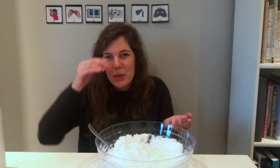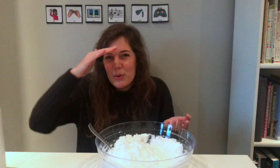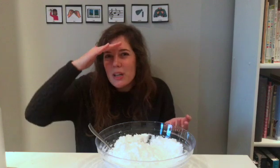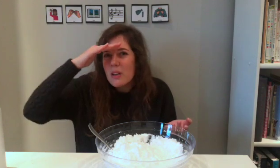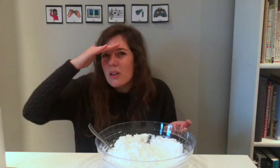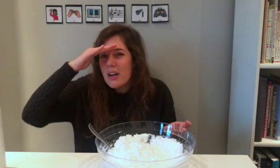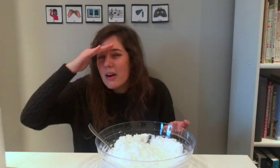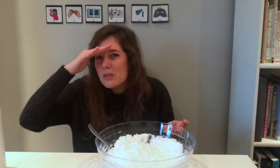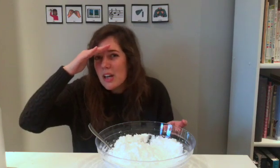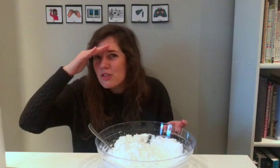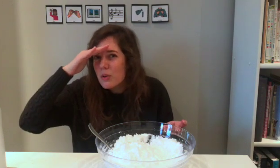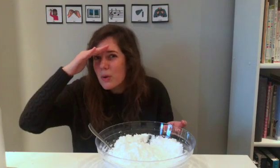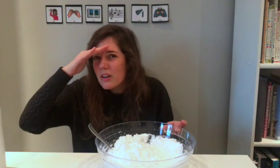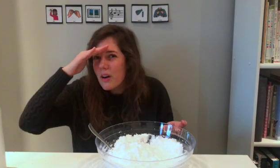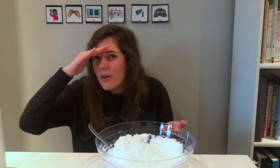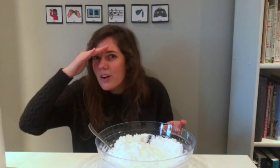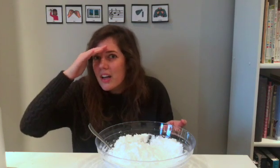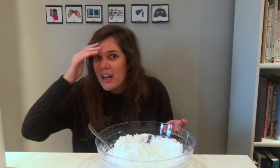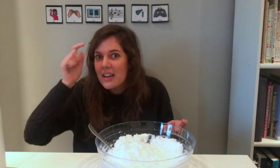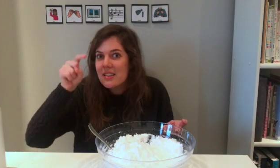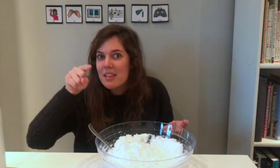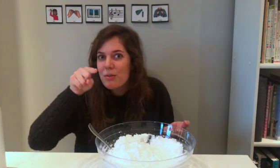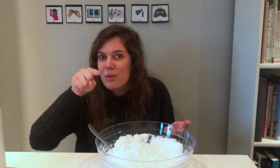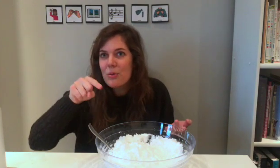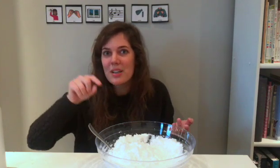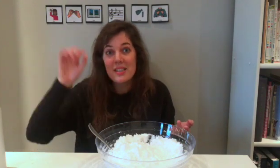can look outside your window and see if you can see